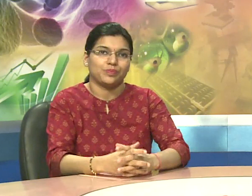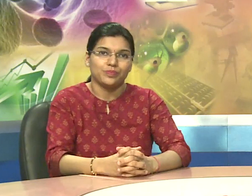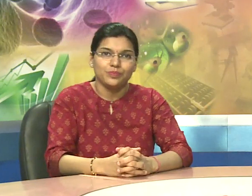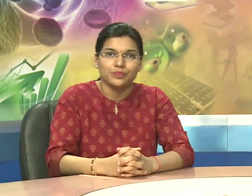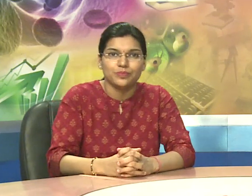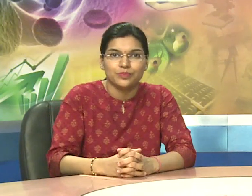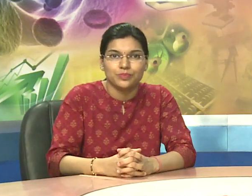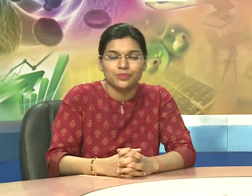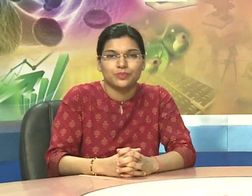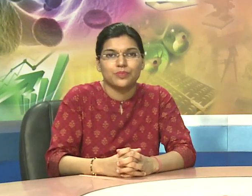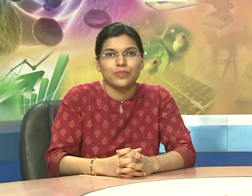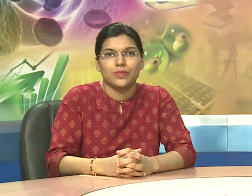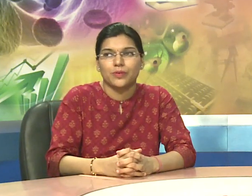bad fastly.